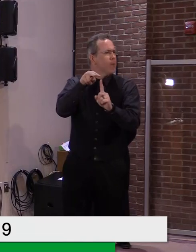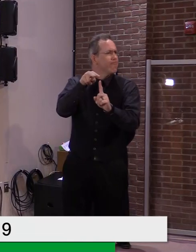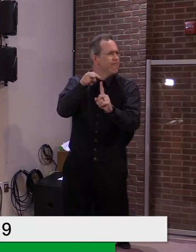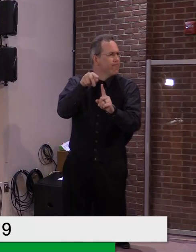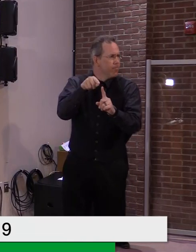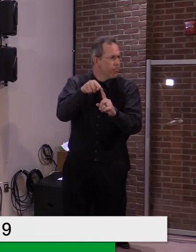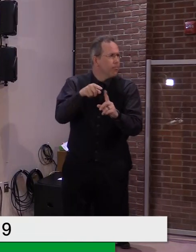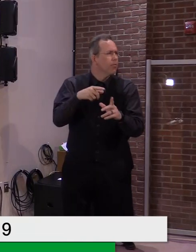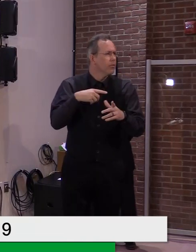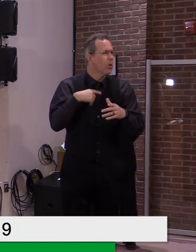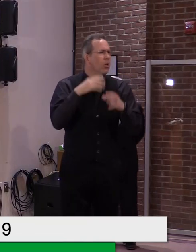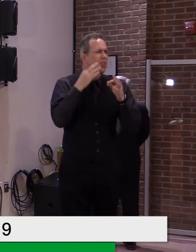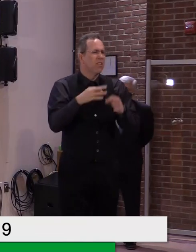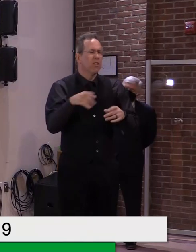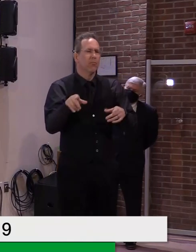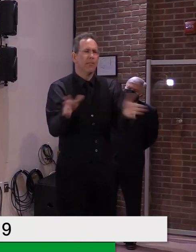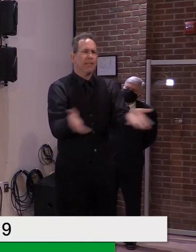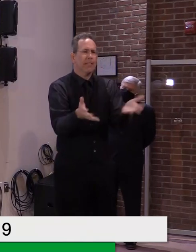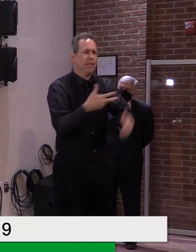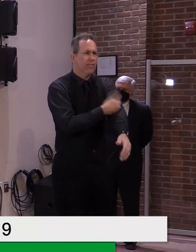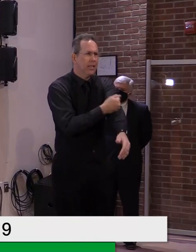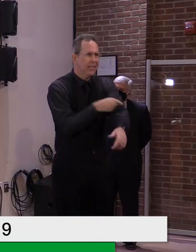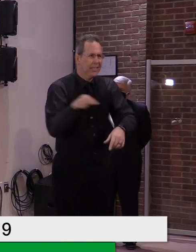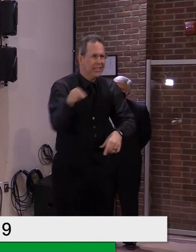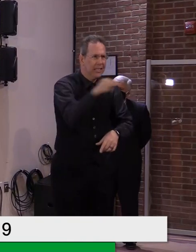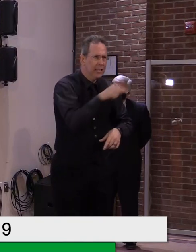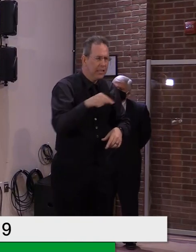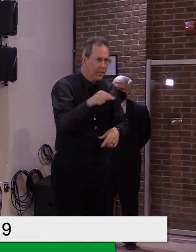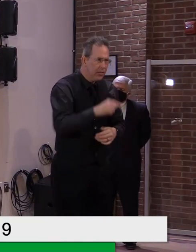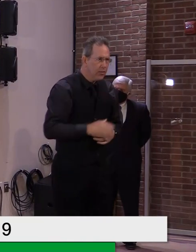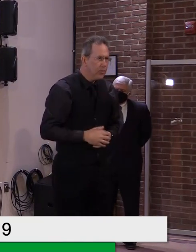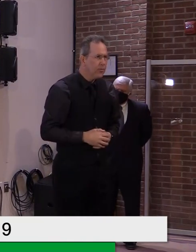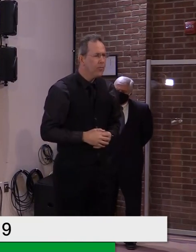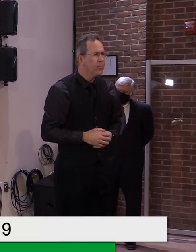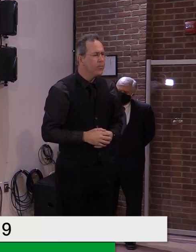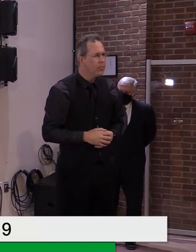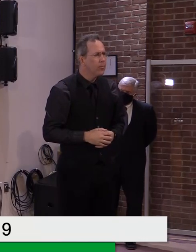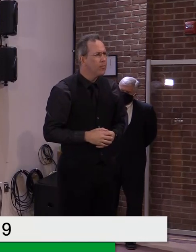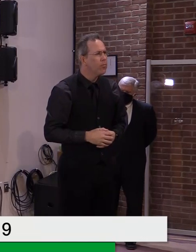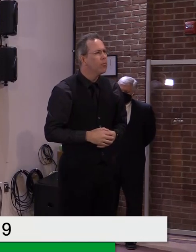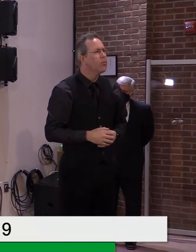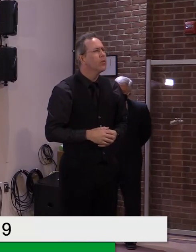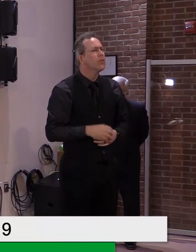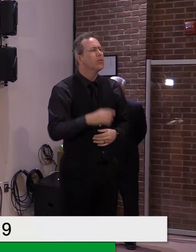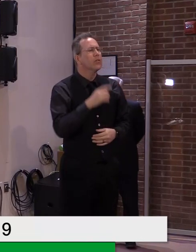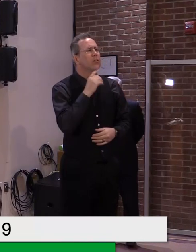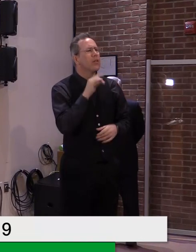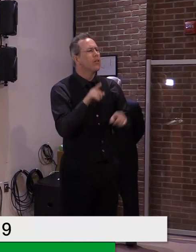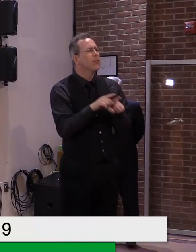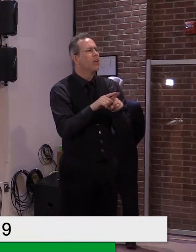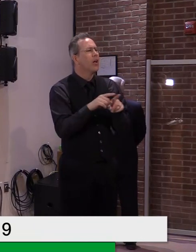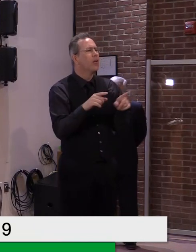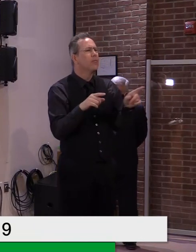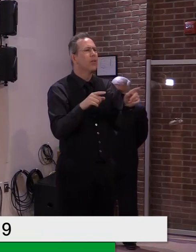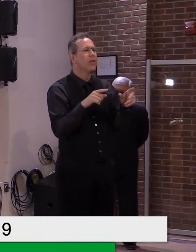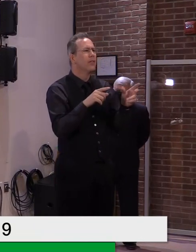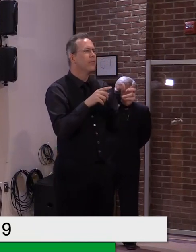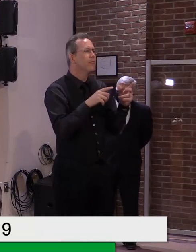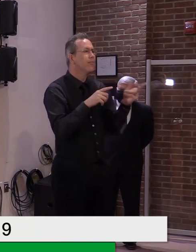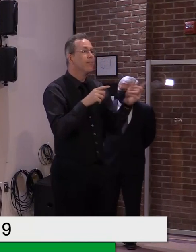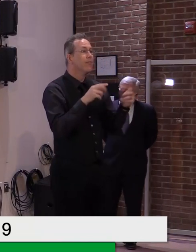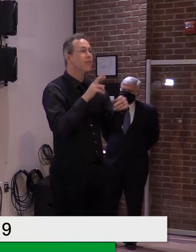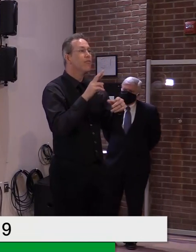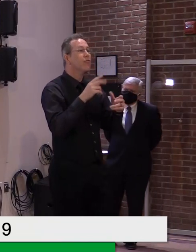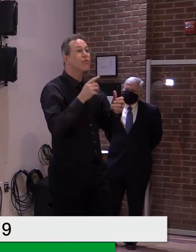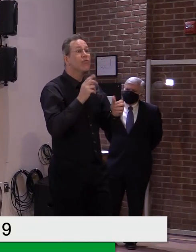process, but that's not at the same rate necessarily as the residents, which were over 90%. So there